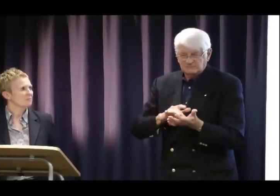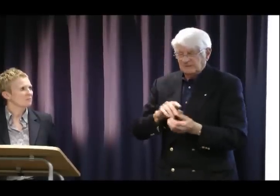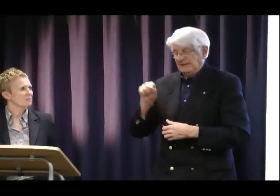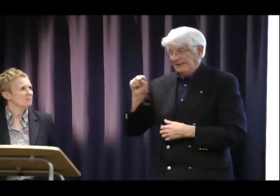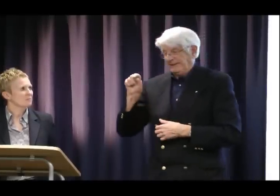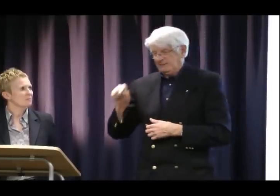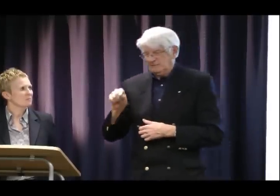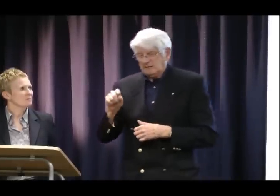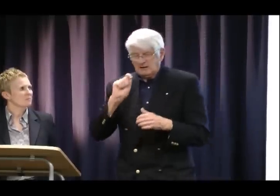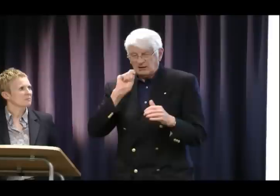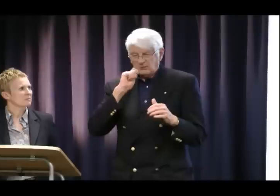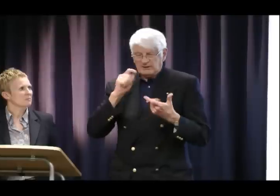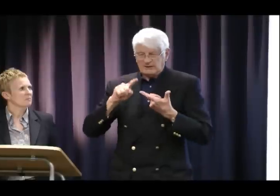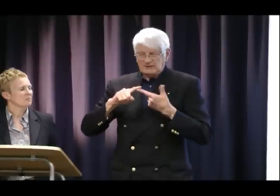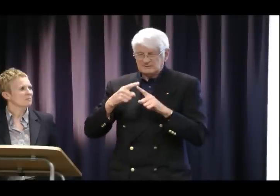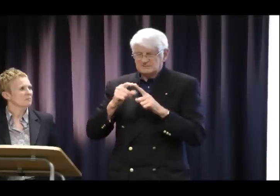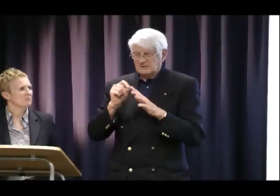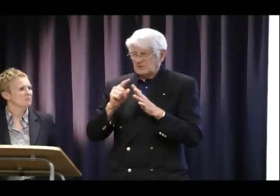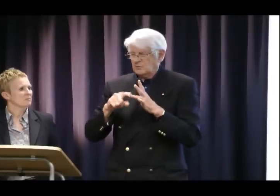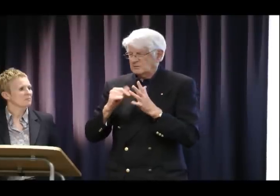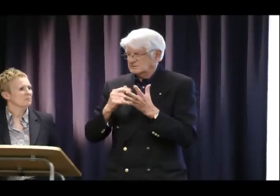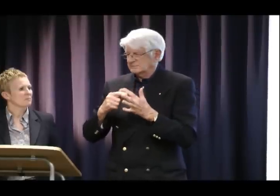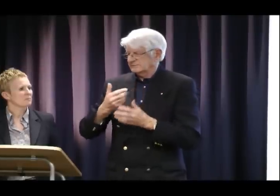If we had a community centre,